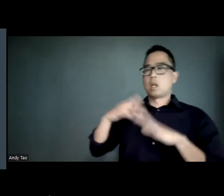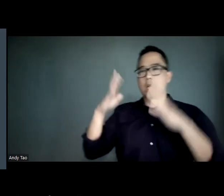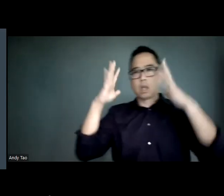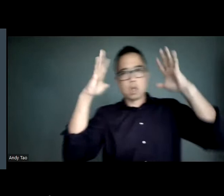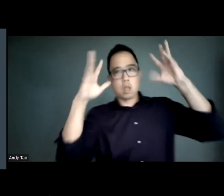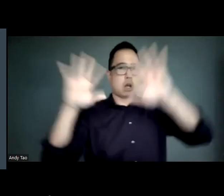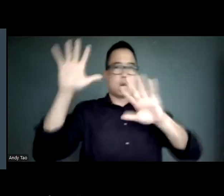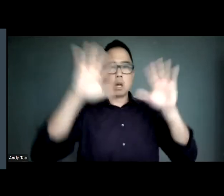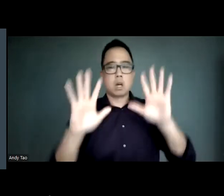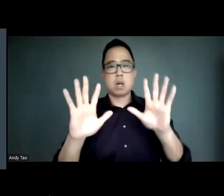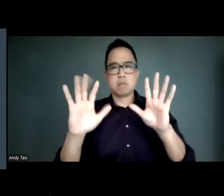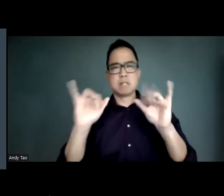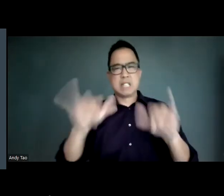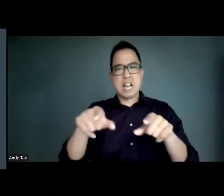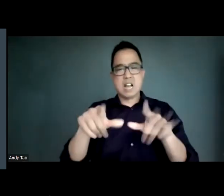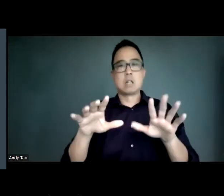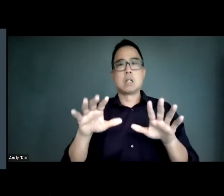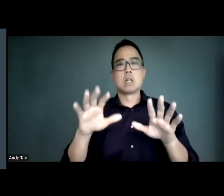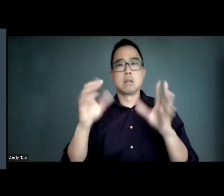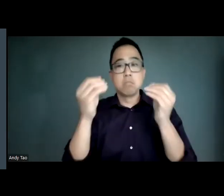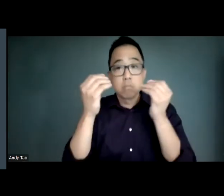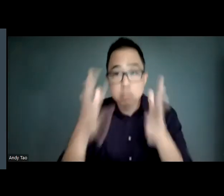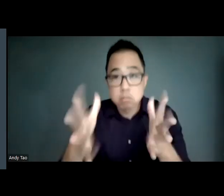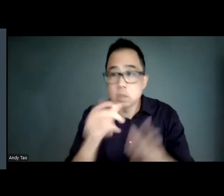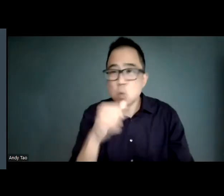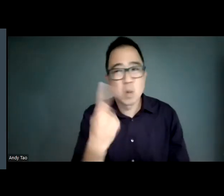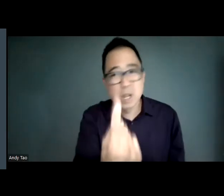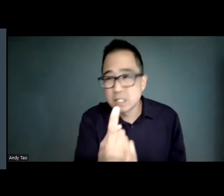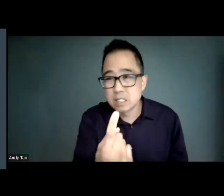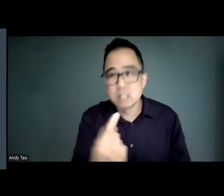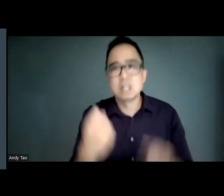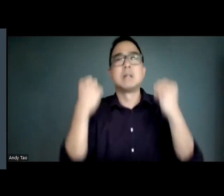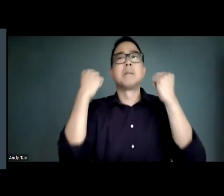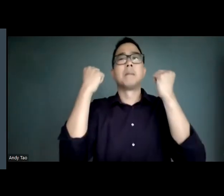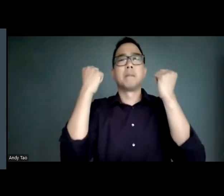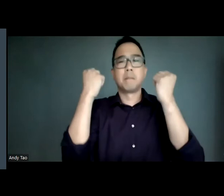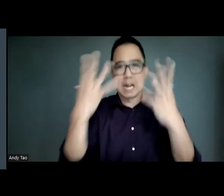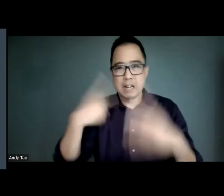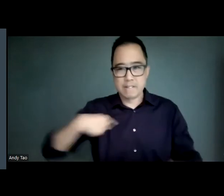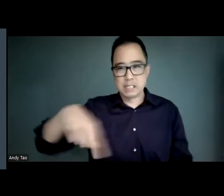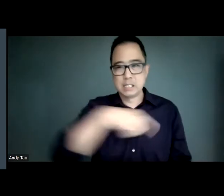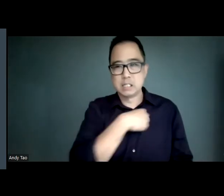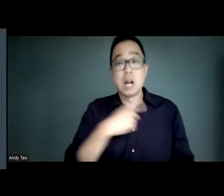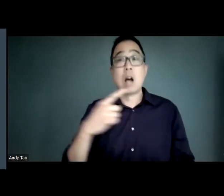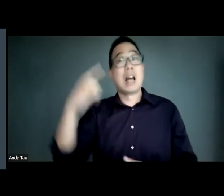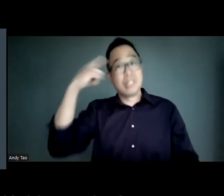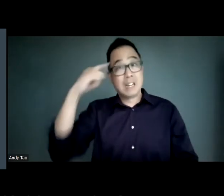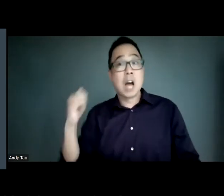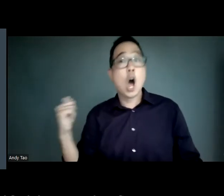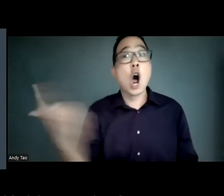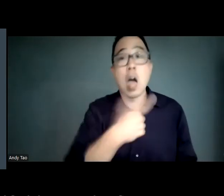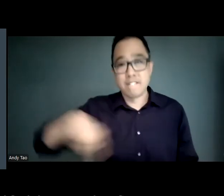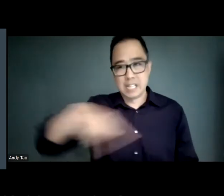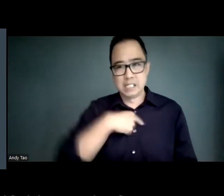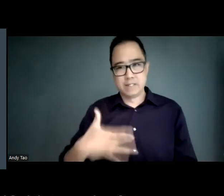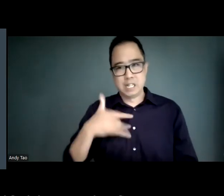me. They're going to think that I'm reckless or did something inconsiderate. You're not the only person that might think this